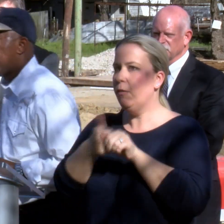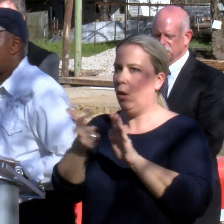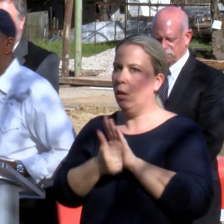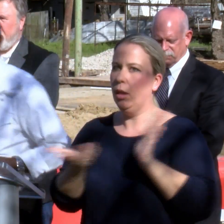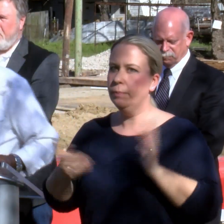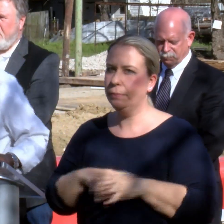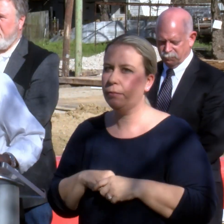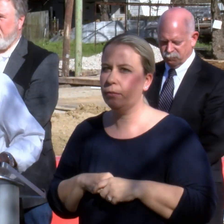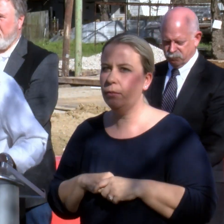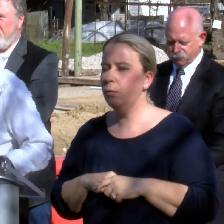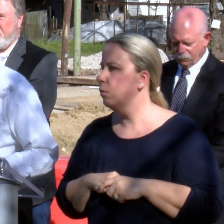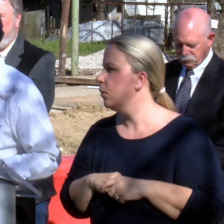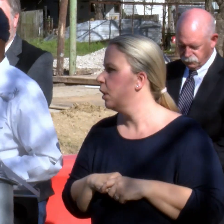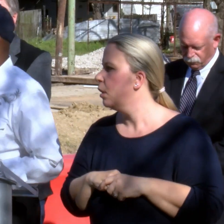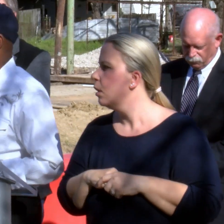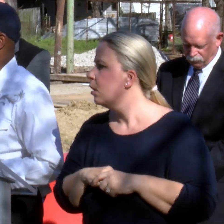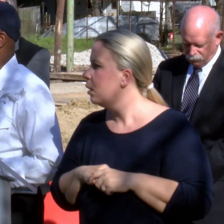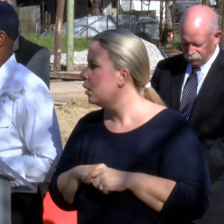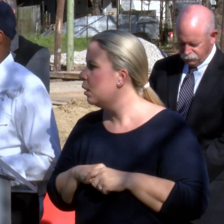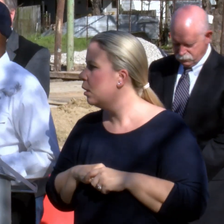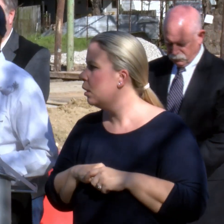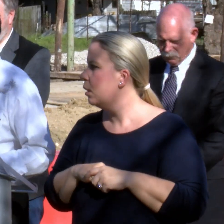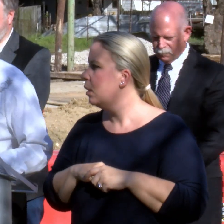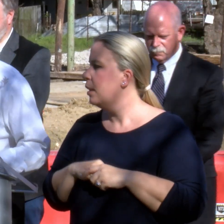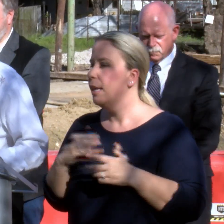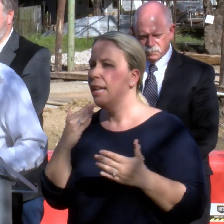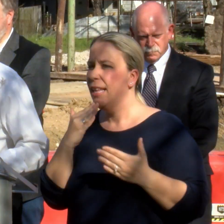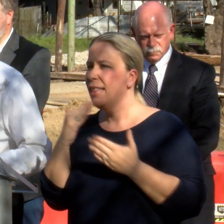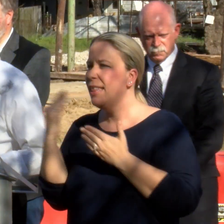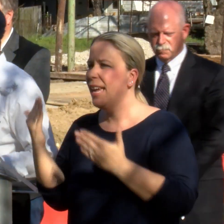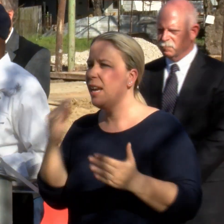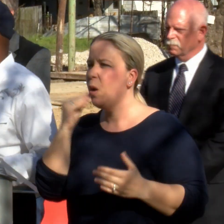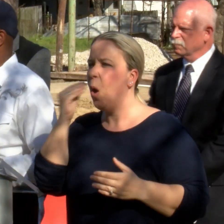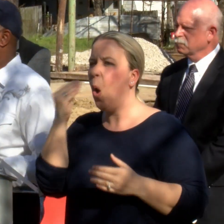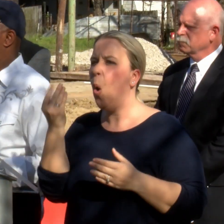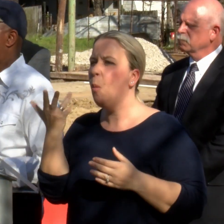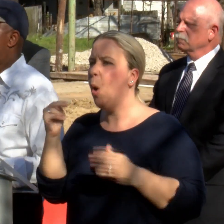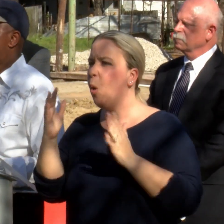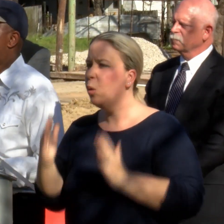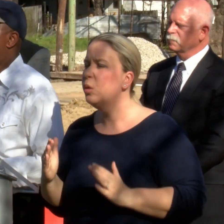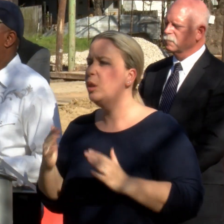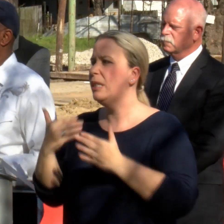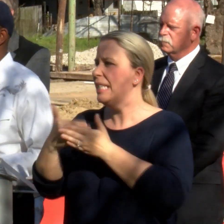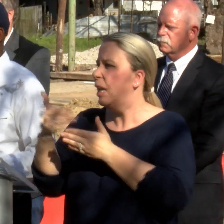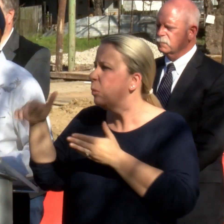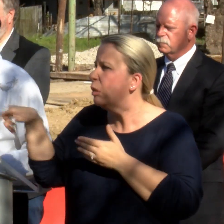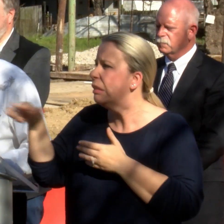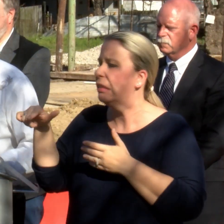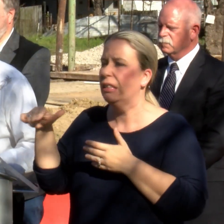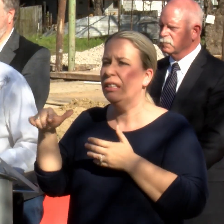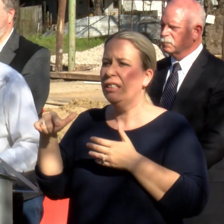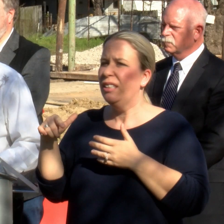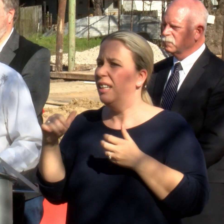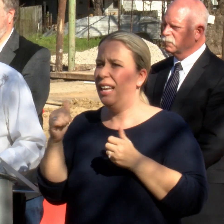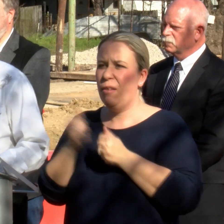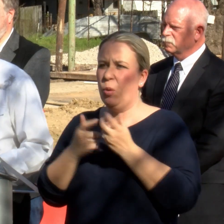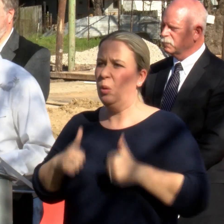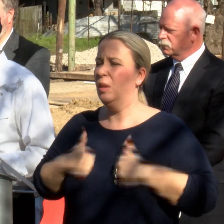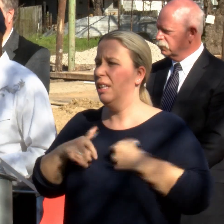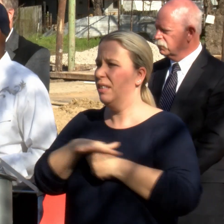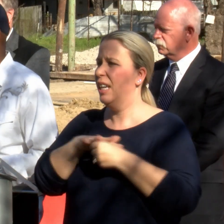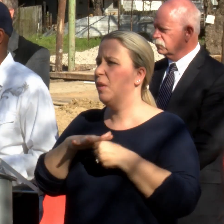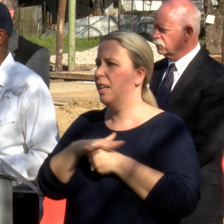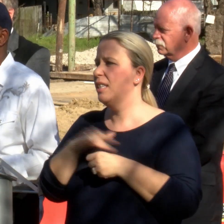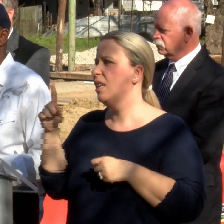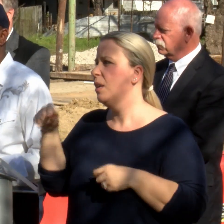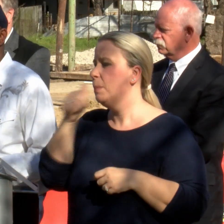Chief. Again, I want to thank all of the homeowners, the neighbors, the residents along Clinton Drive and in this area for